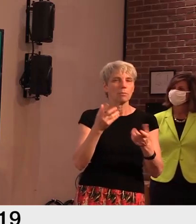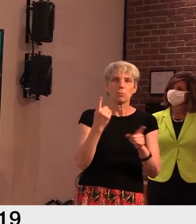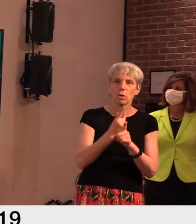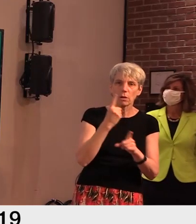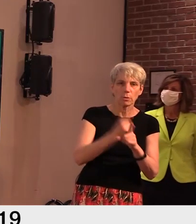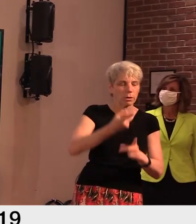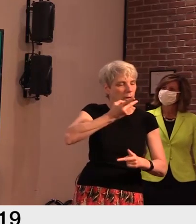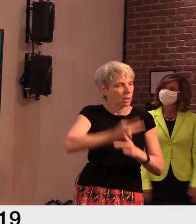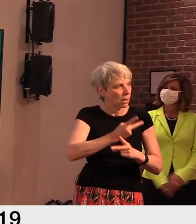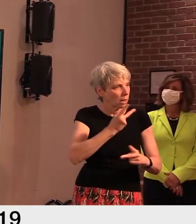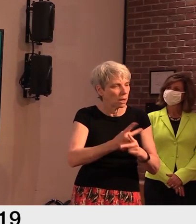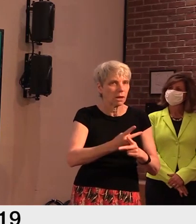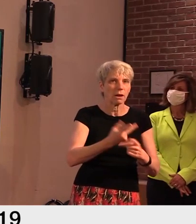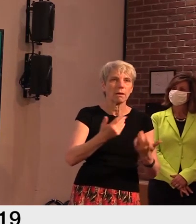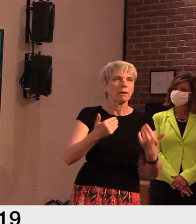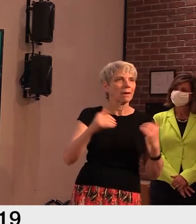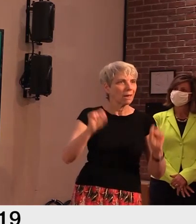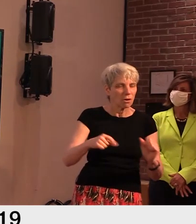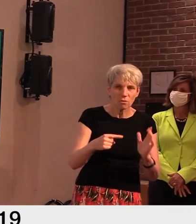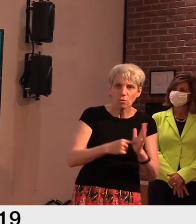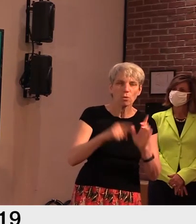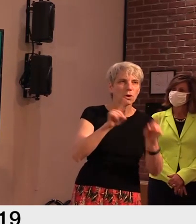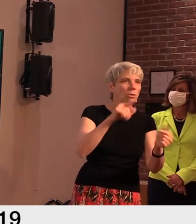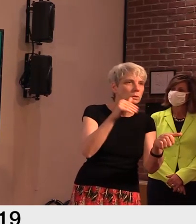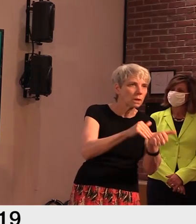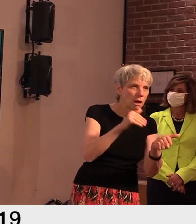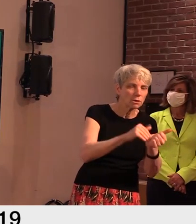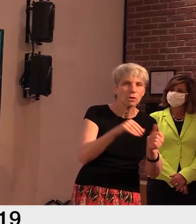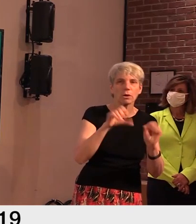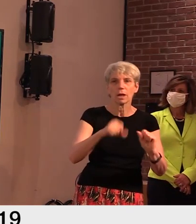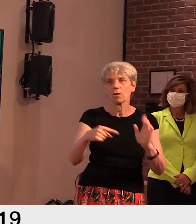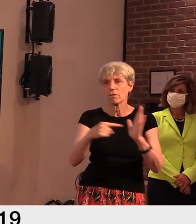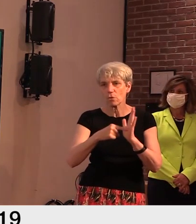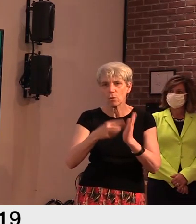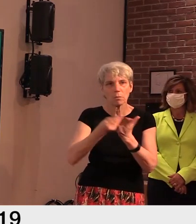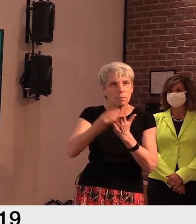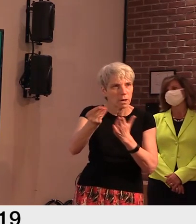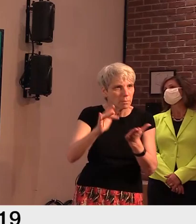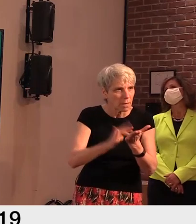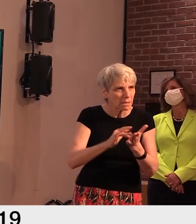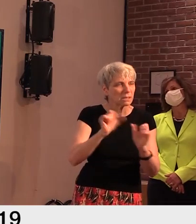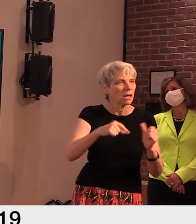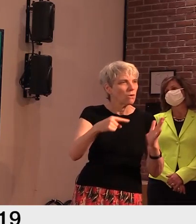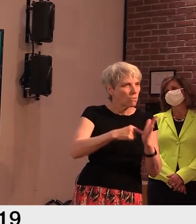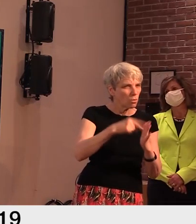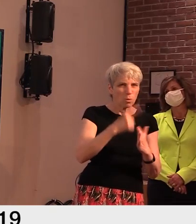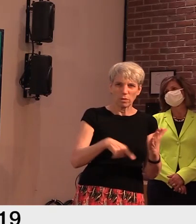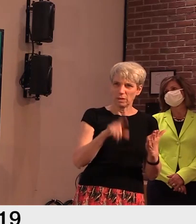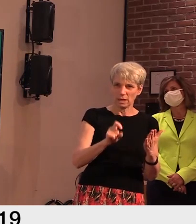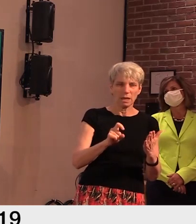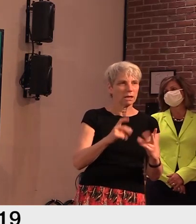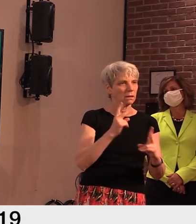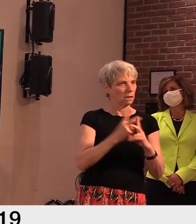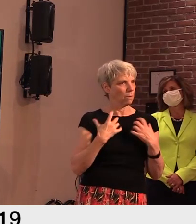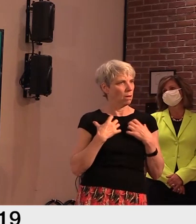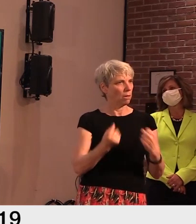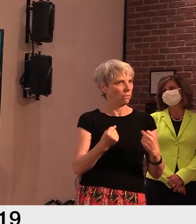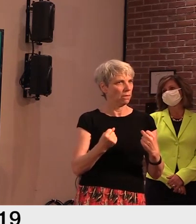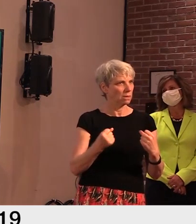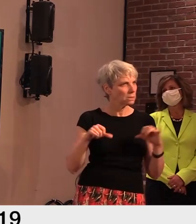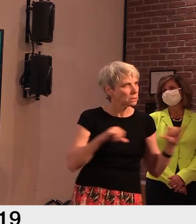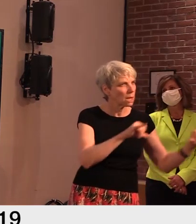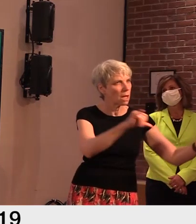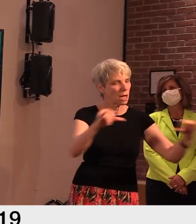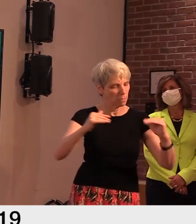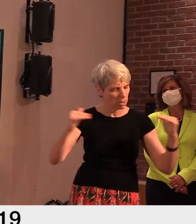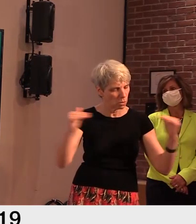I've talked previously about our state health improvement plan, which is built on the concept of health equity.